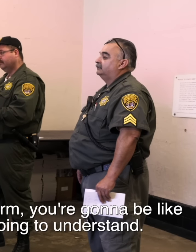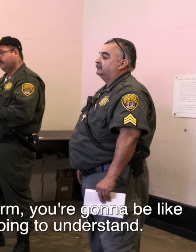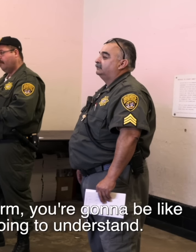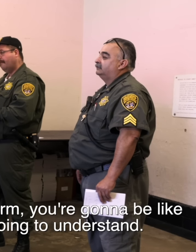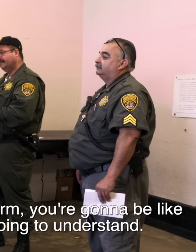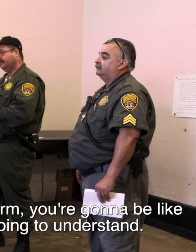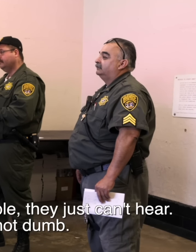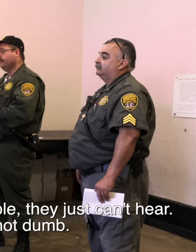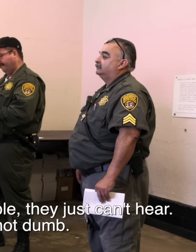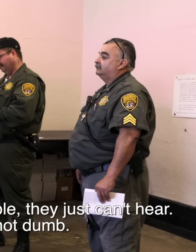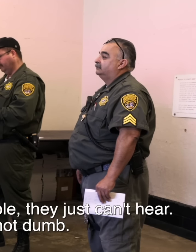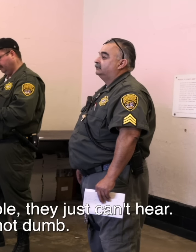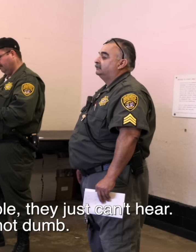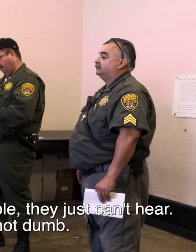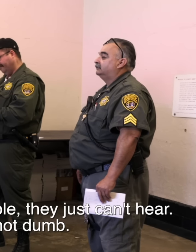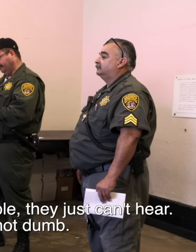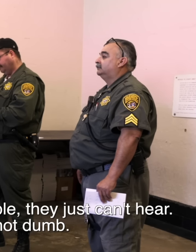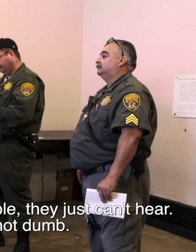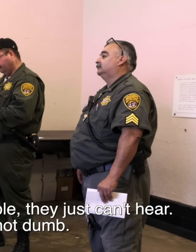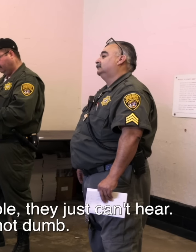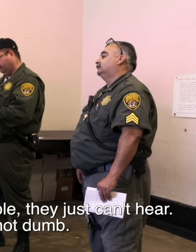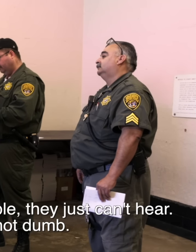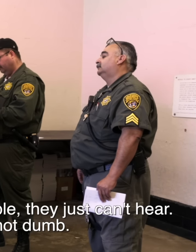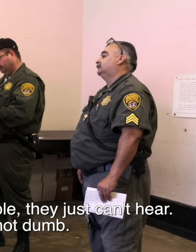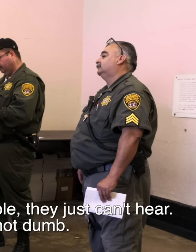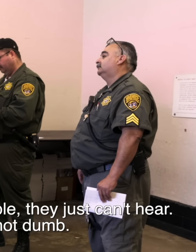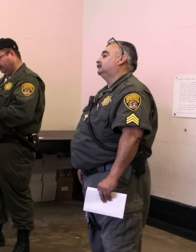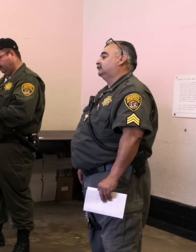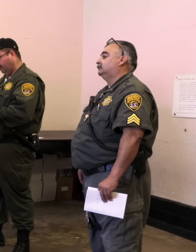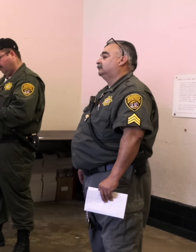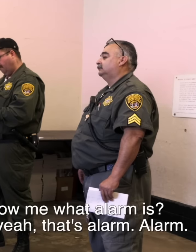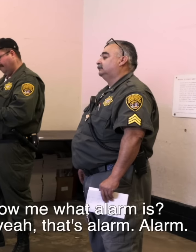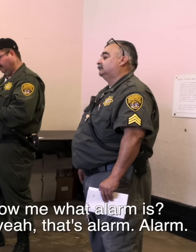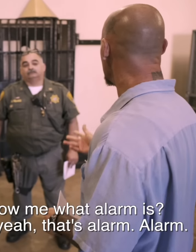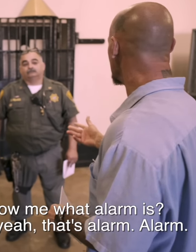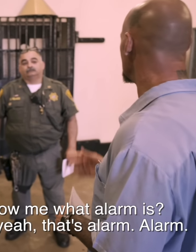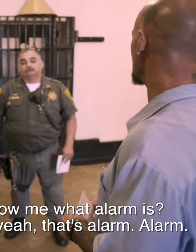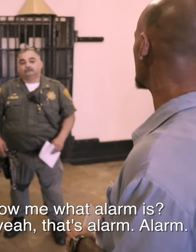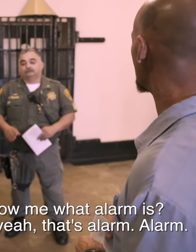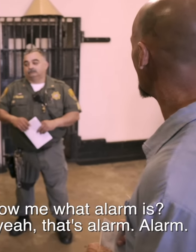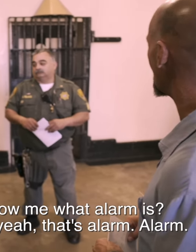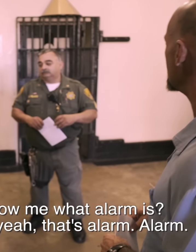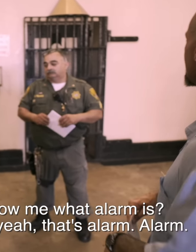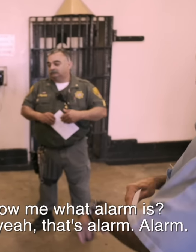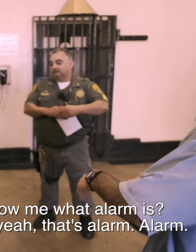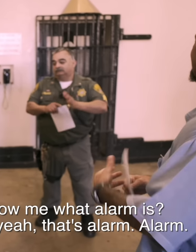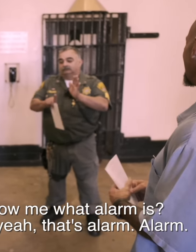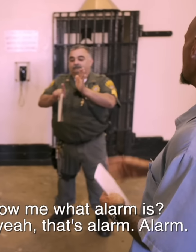gonna understand. The deaf people, they just can't hear, they're not dumb. Can you show me what alarm is? I've been working